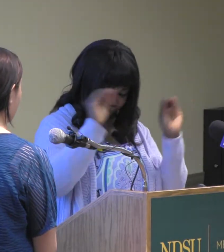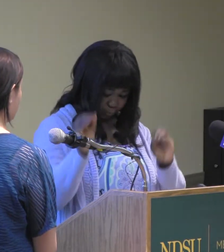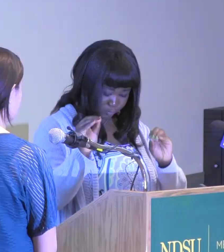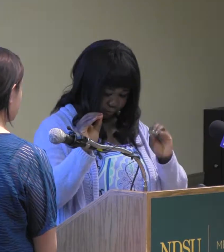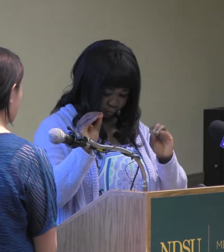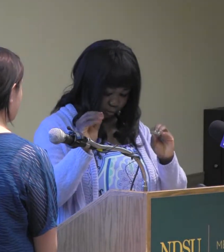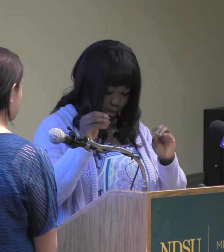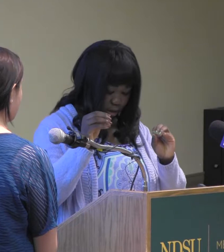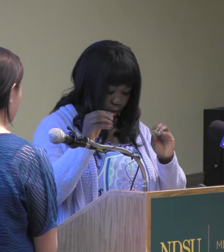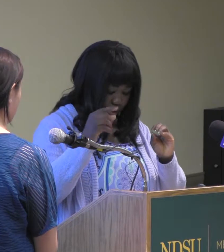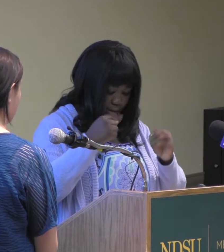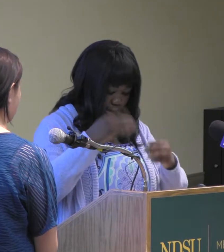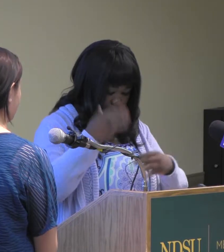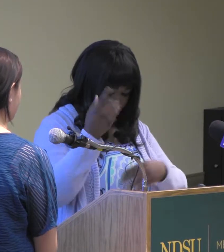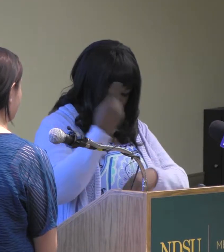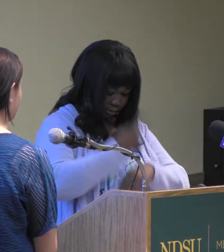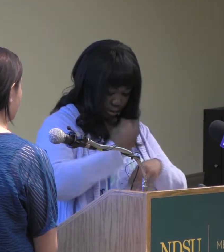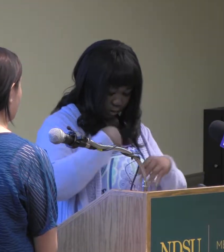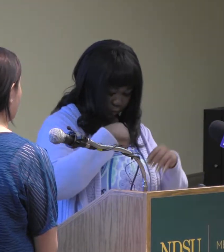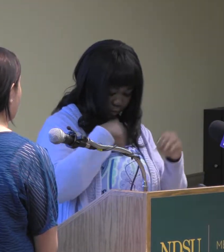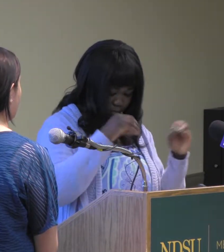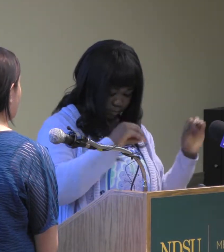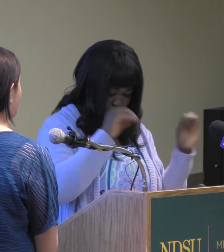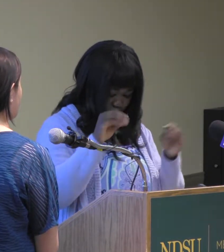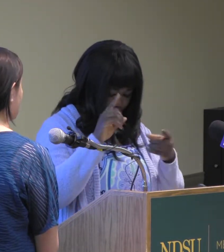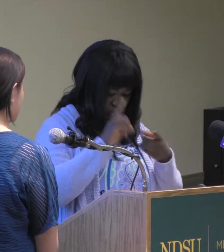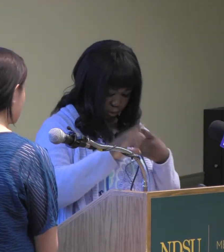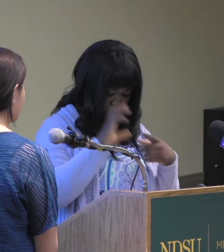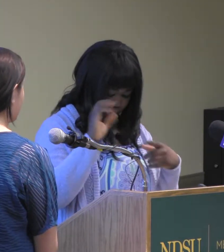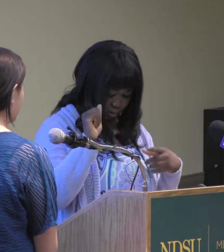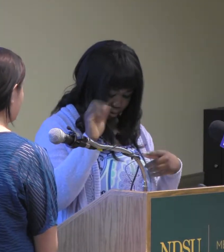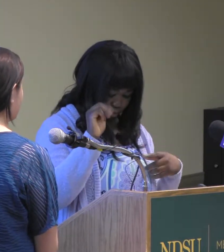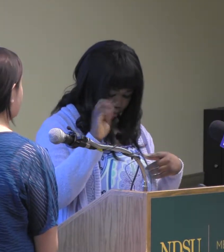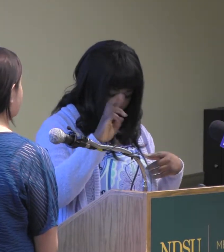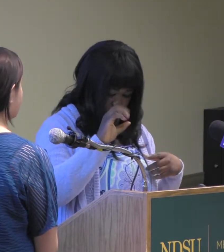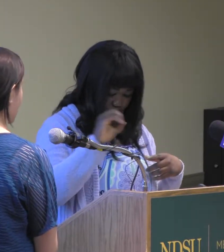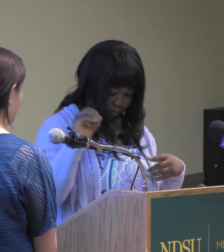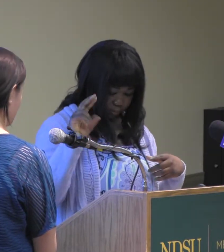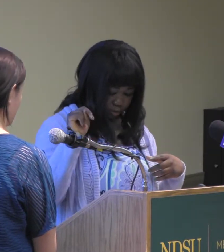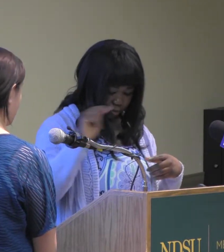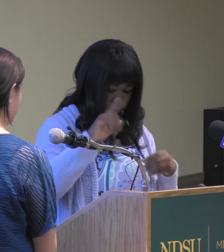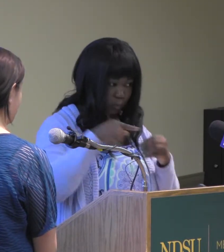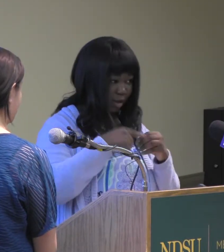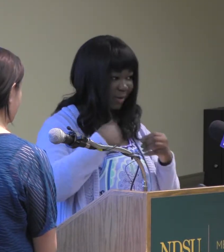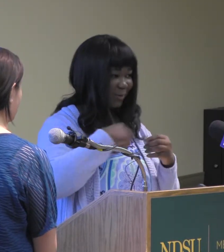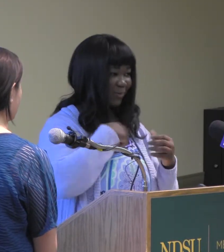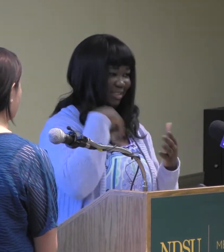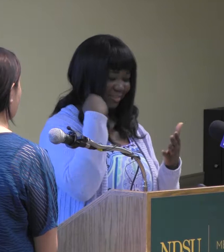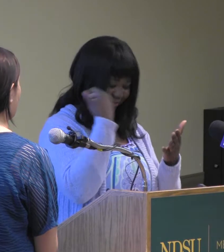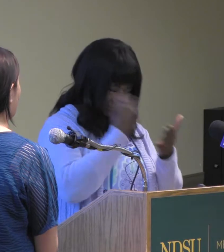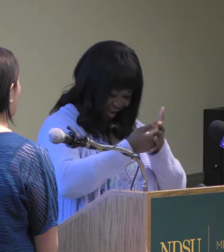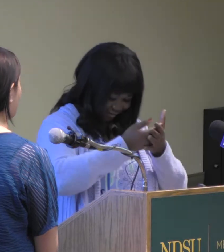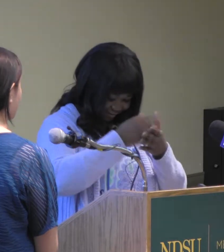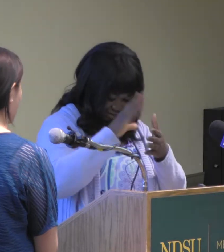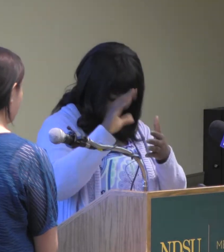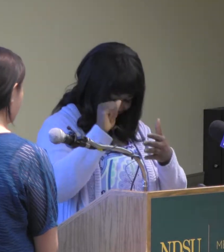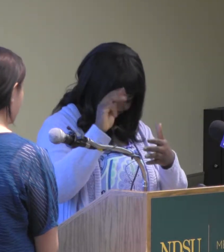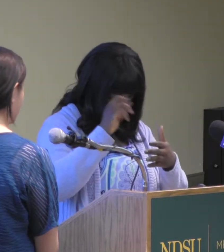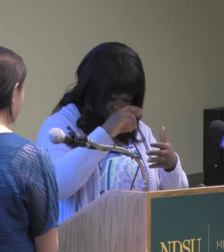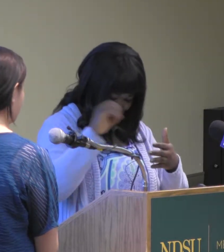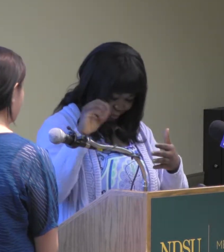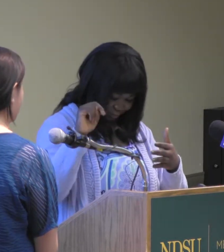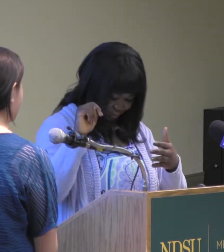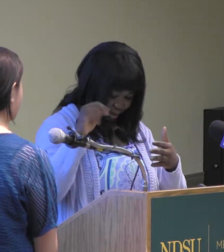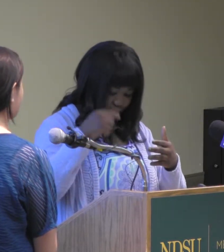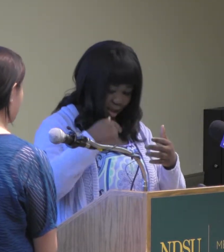My family decided to move. And then the next day we moved to Cameroon. When we arrived